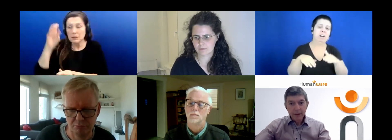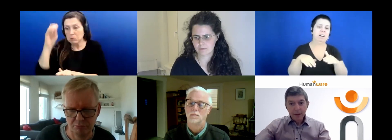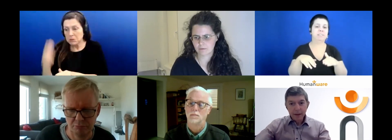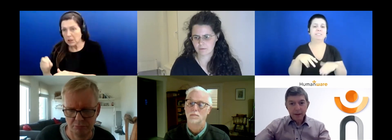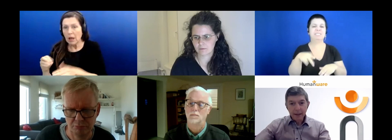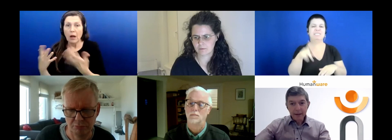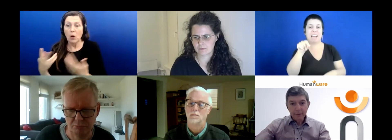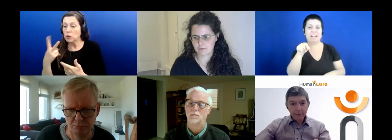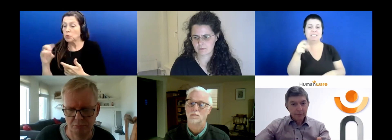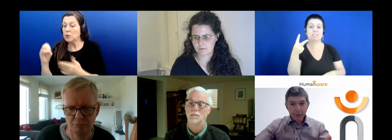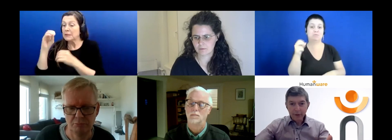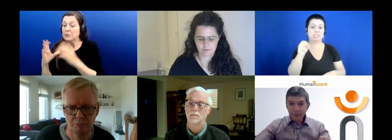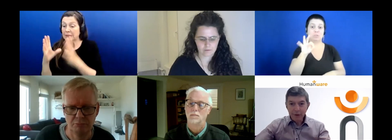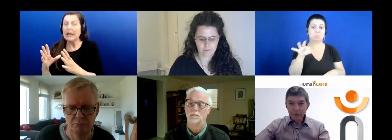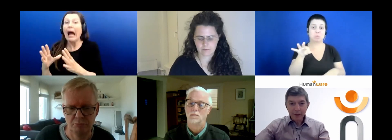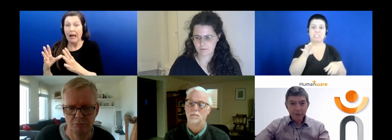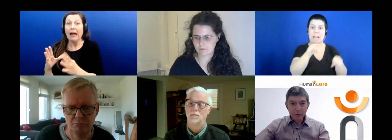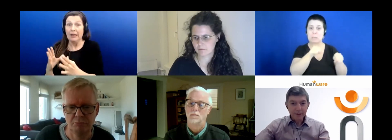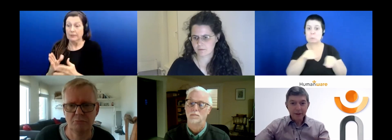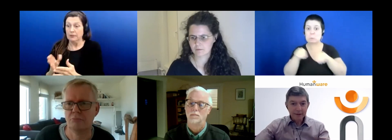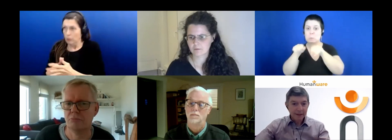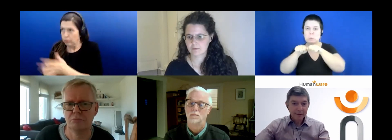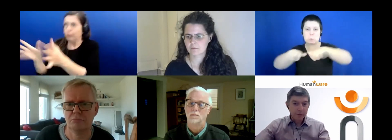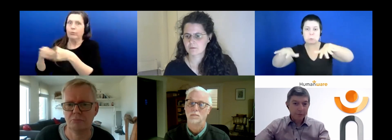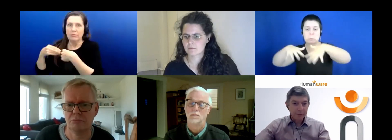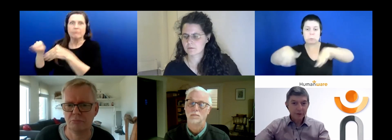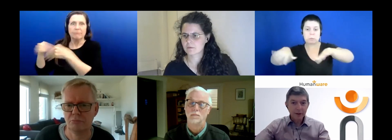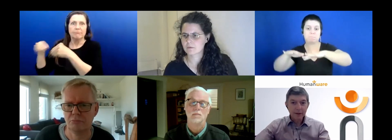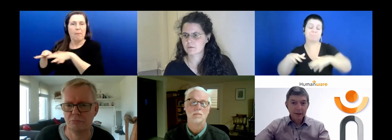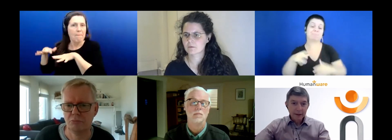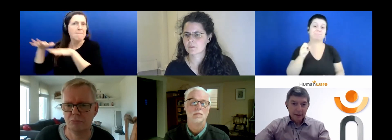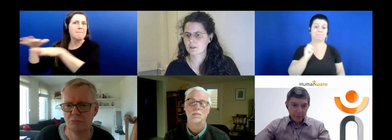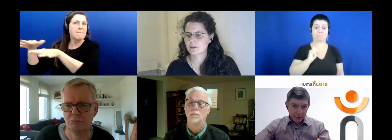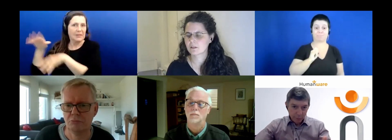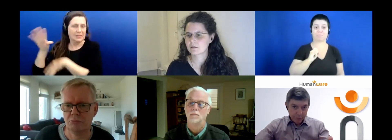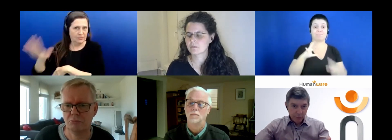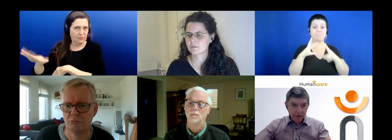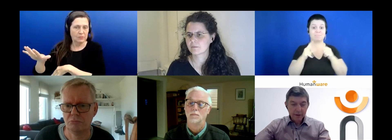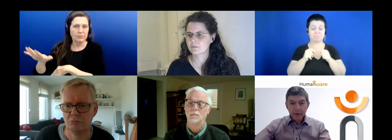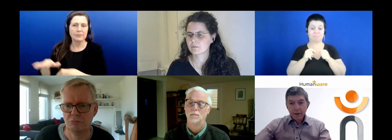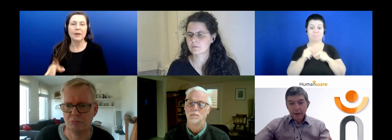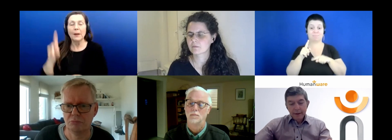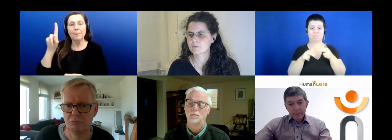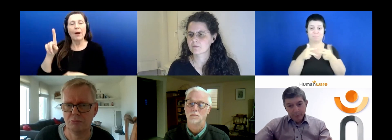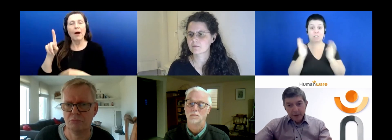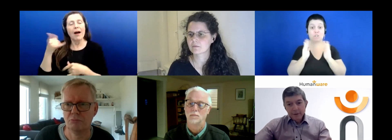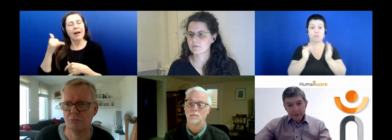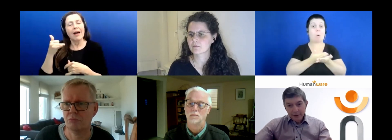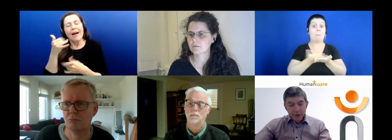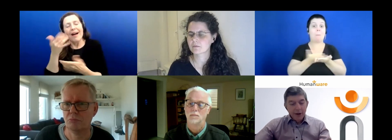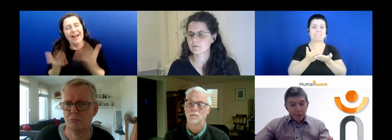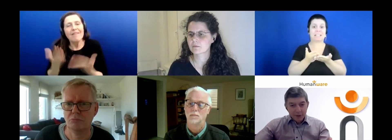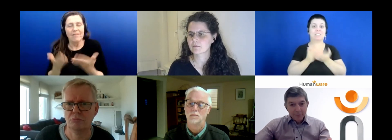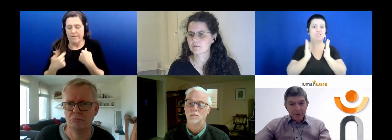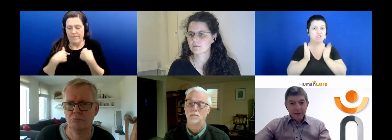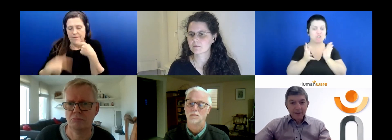mainstream. And if all products were made accessible from the start, it would be great. But there